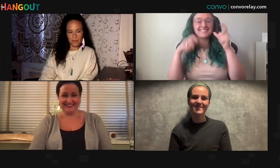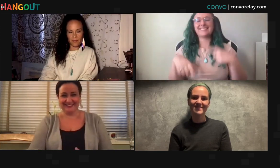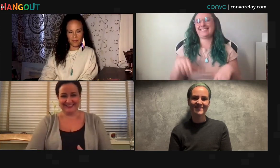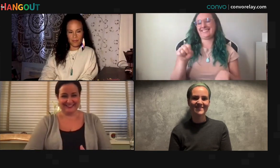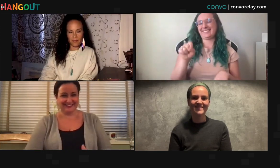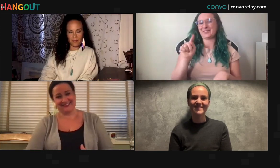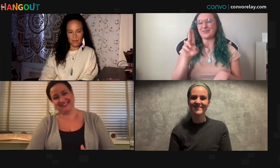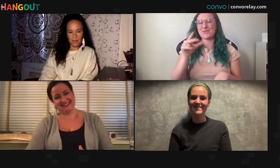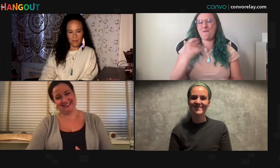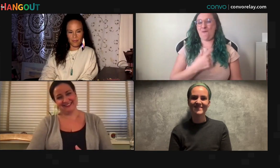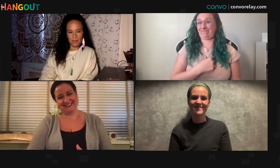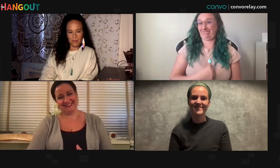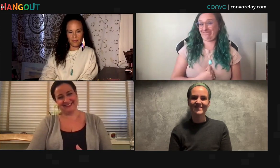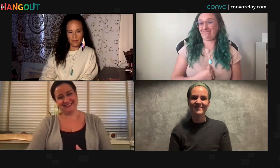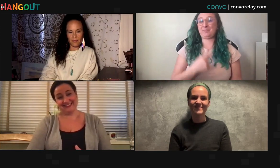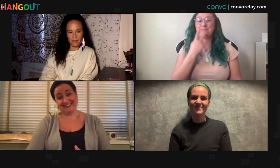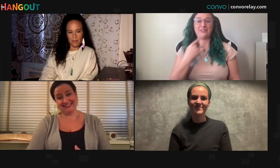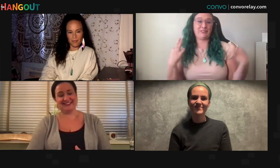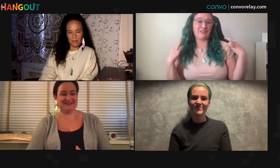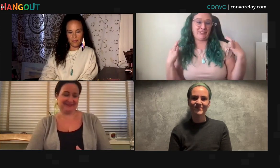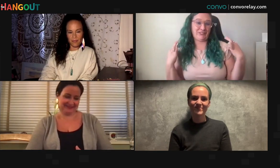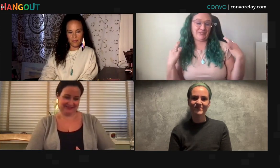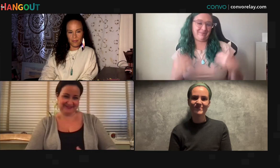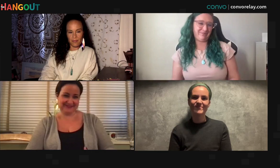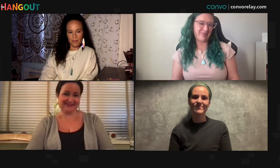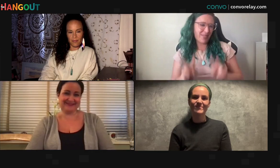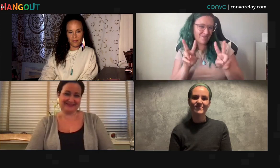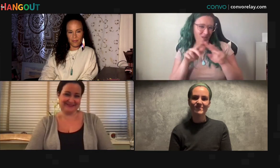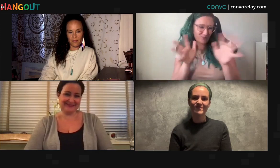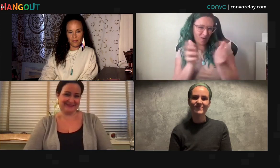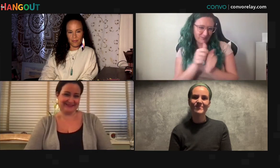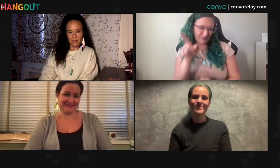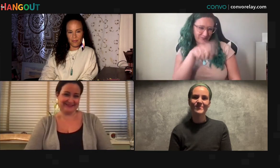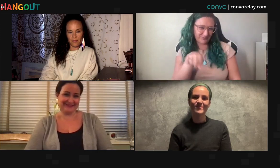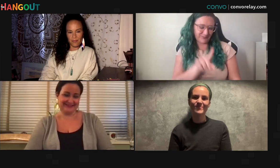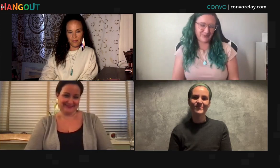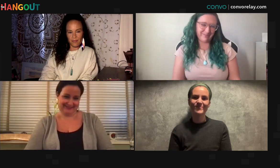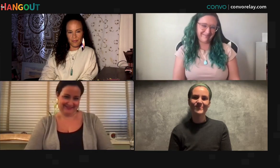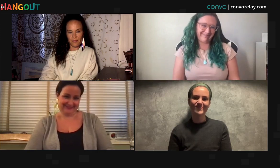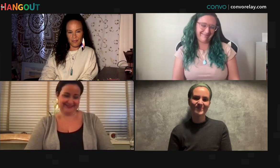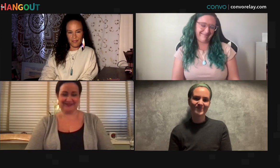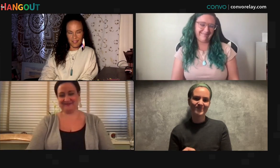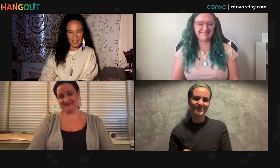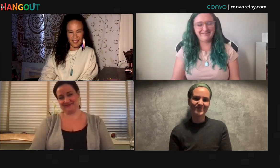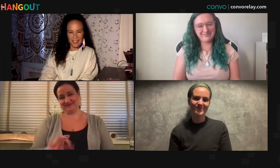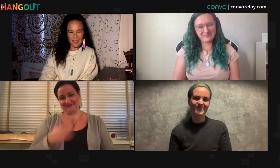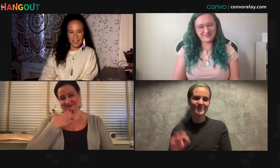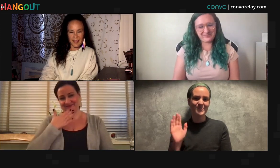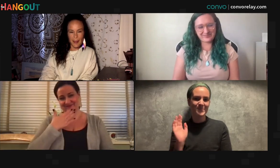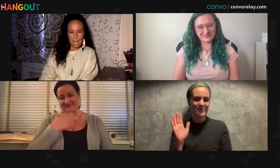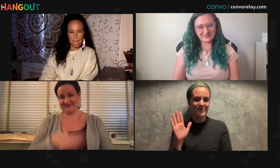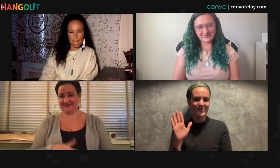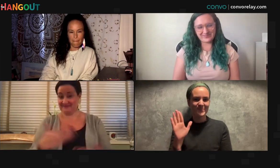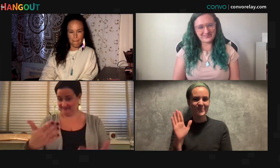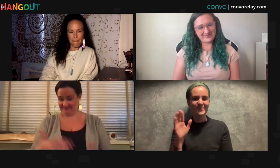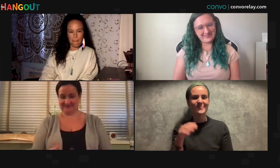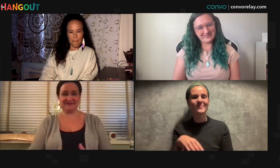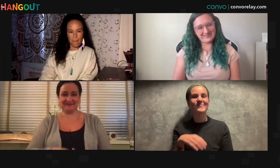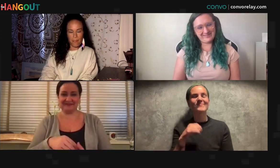have glasses on, and I have a stone necklace, and I look forward to chatting with all of you. And I'm a coach of a